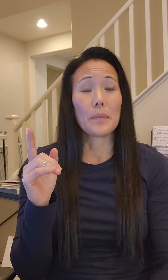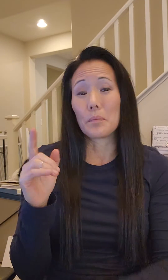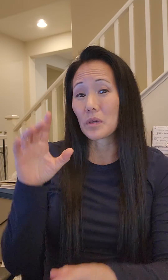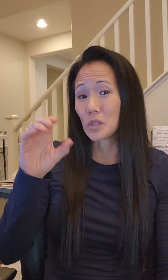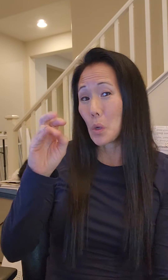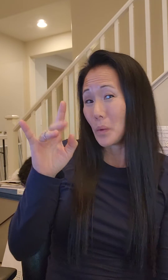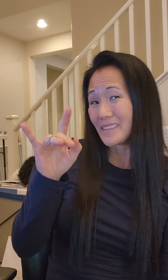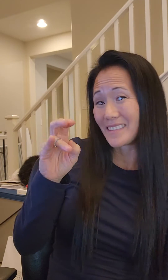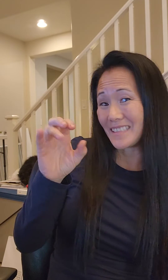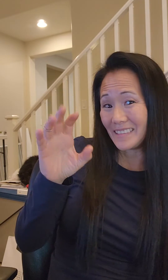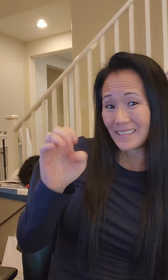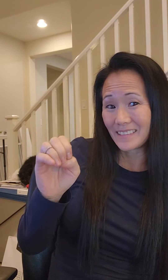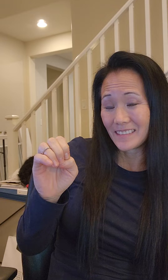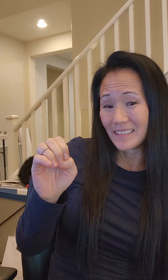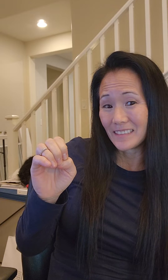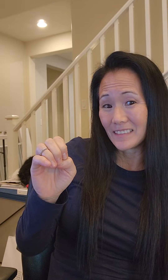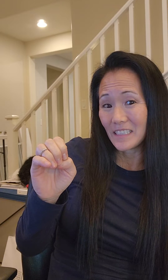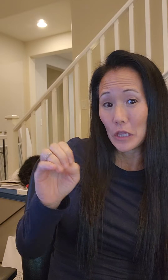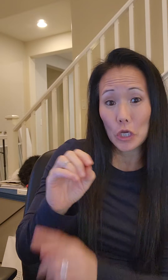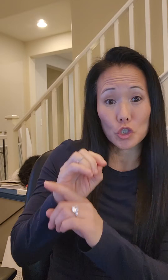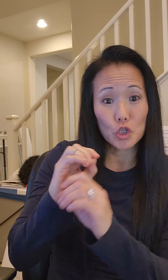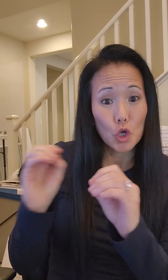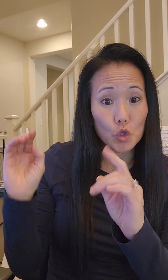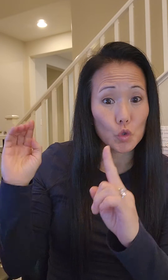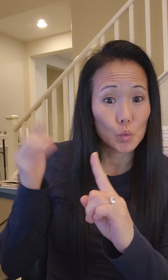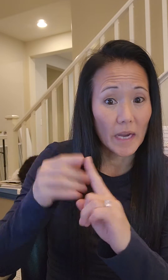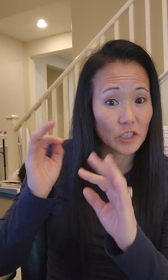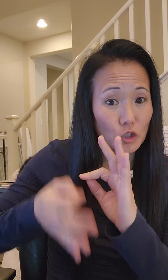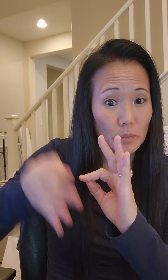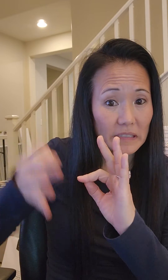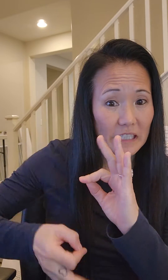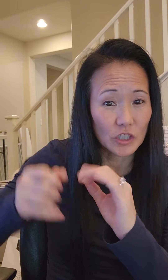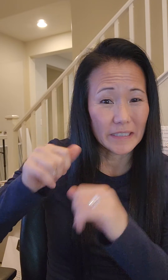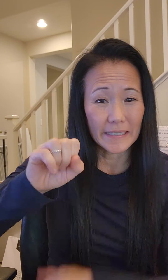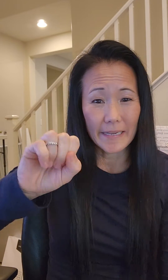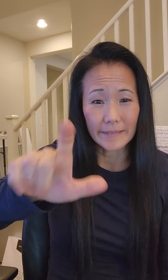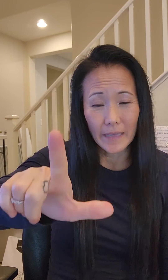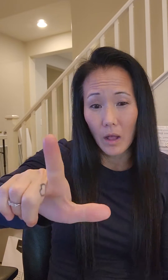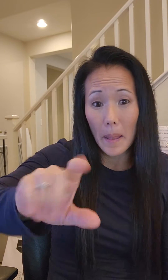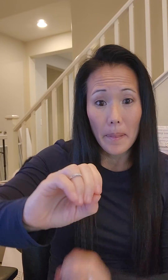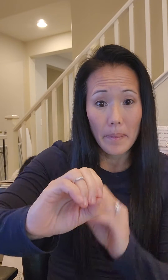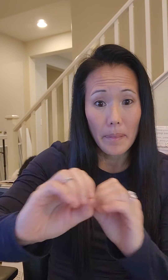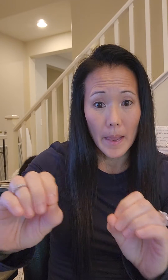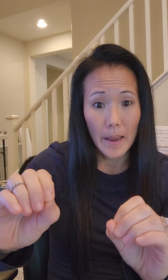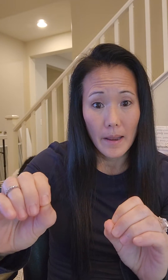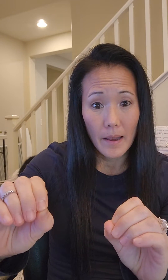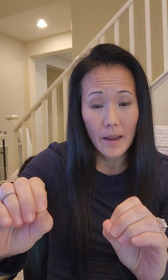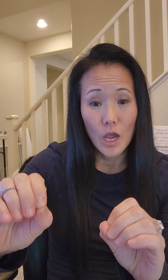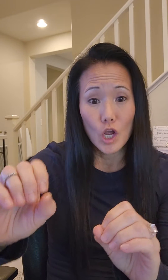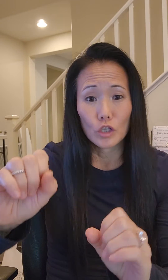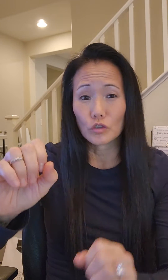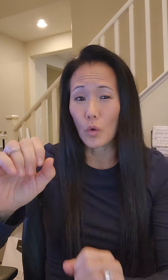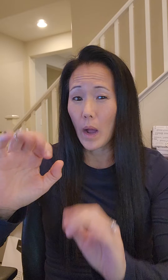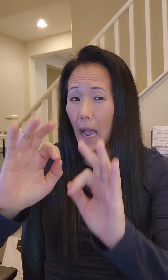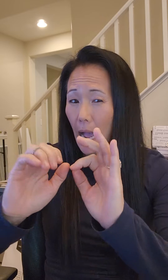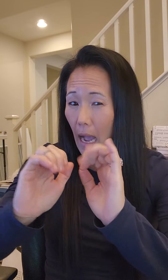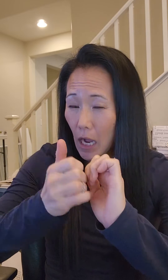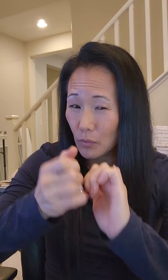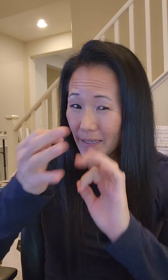word's coincidence. There's no direct interpretation in ASL. Then, so how do I